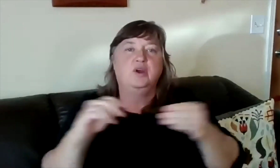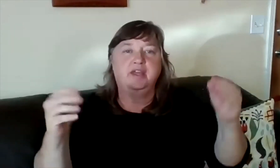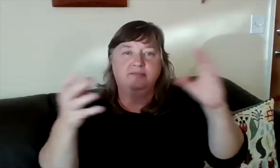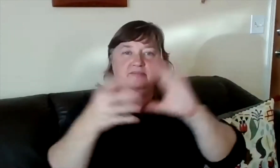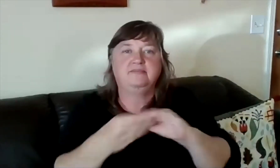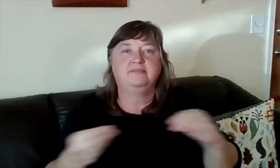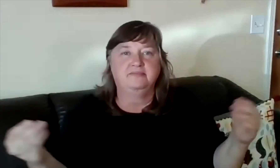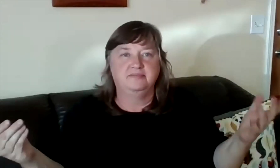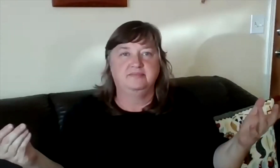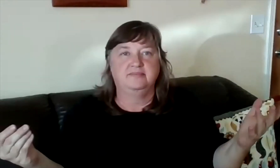story.